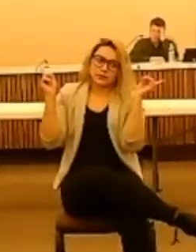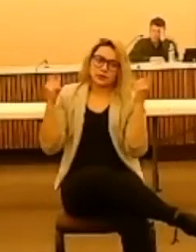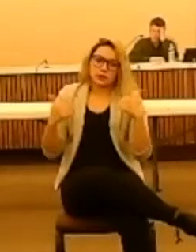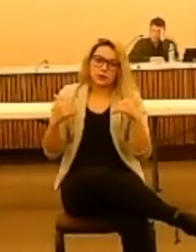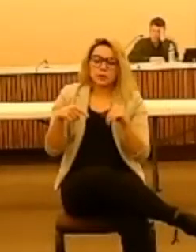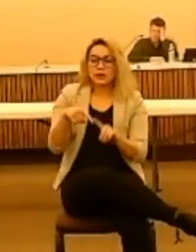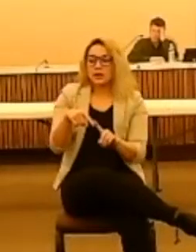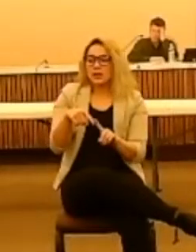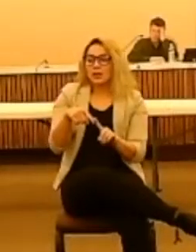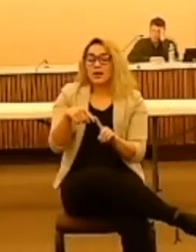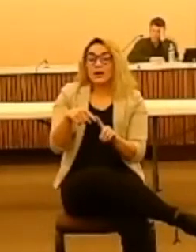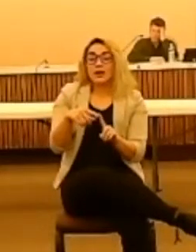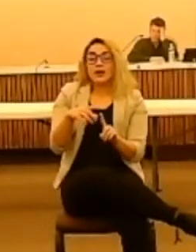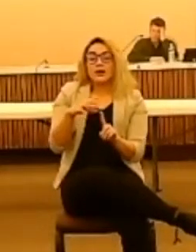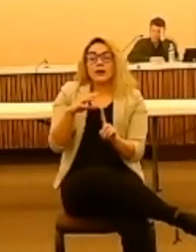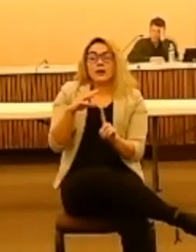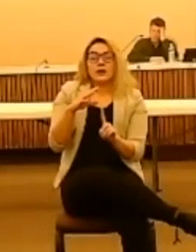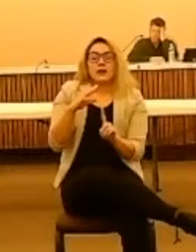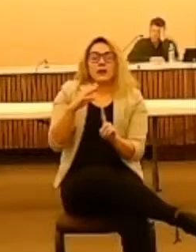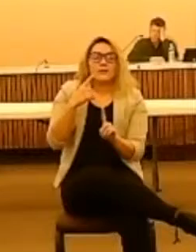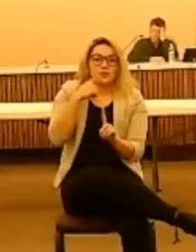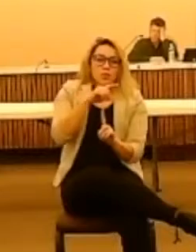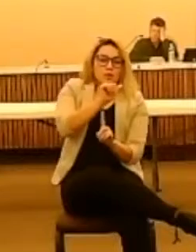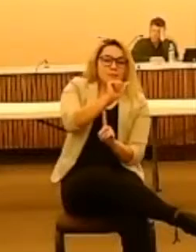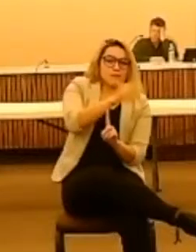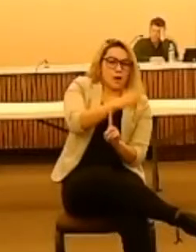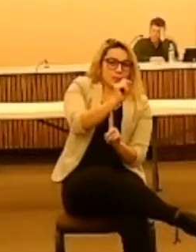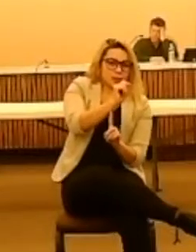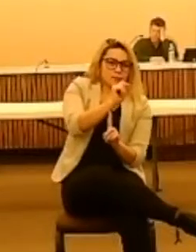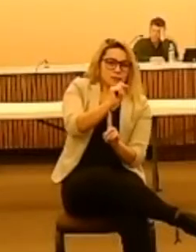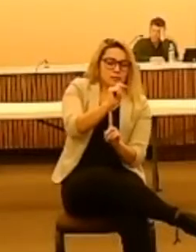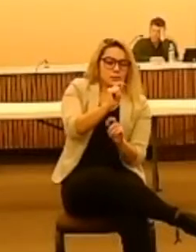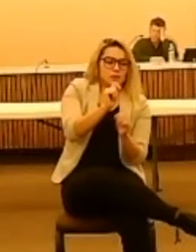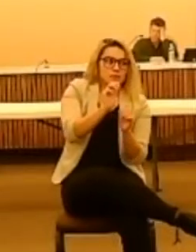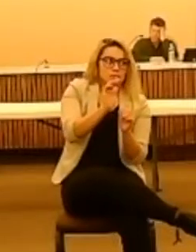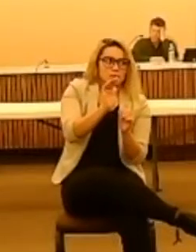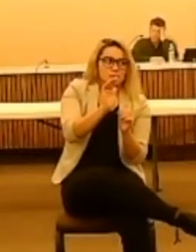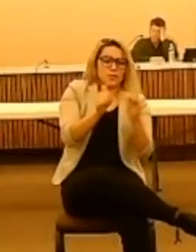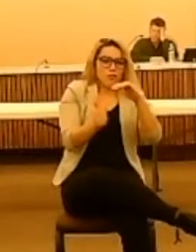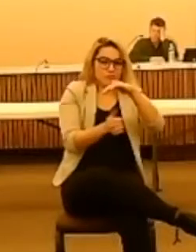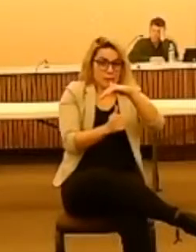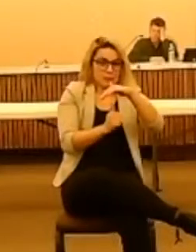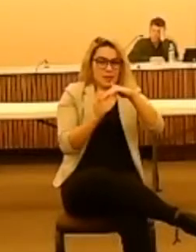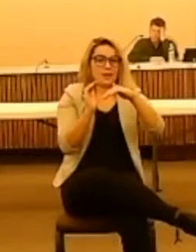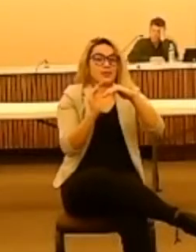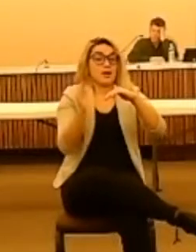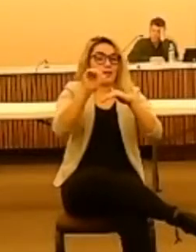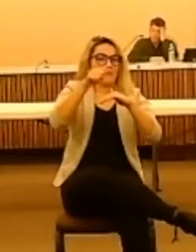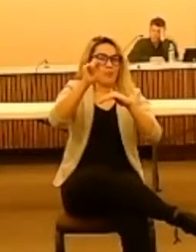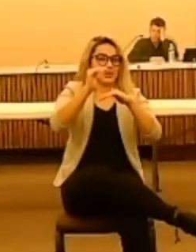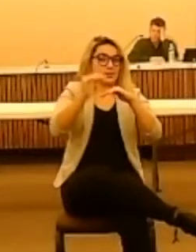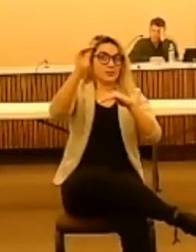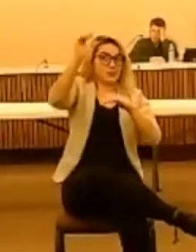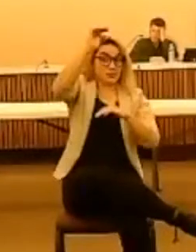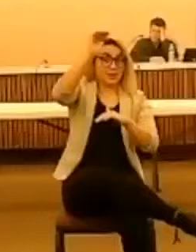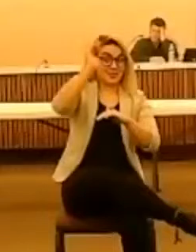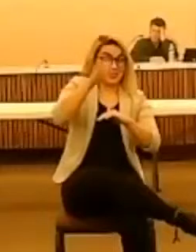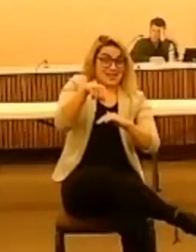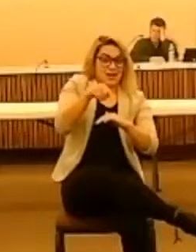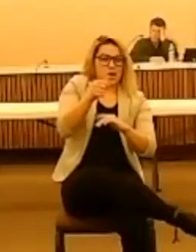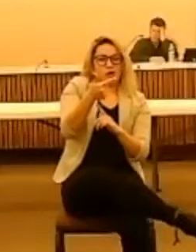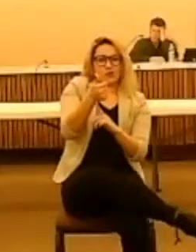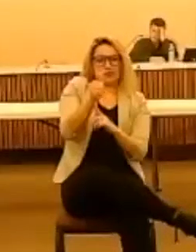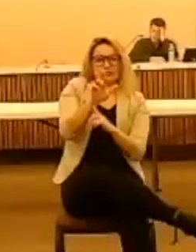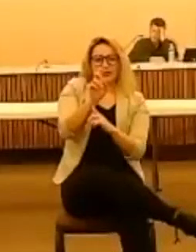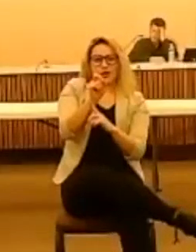exist today is really in that garden style apartment, which is again, the type of unit that we're proposing. So when you look at how it was originally